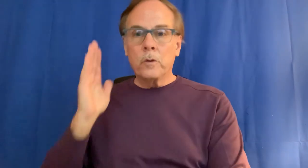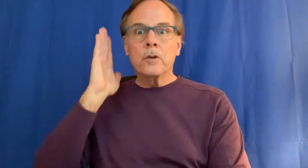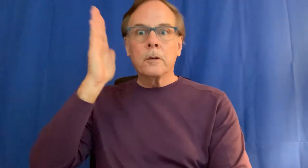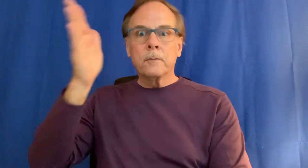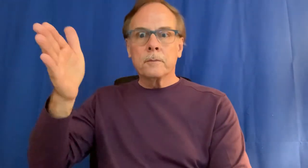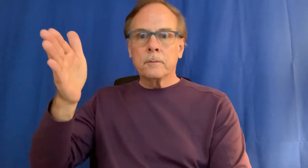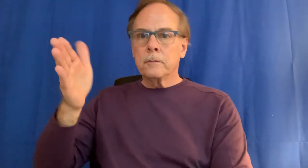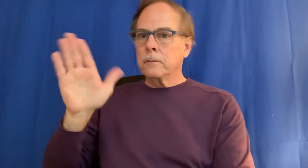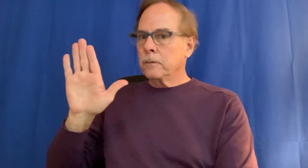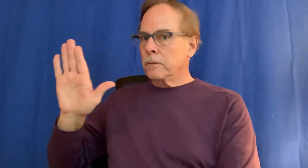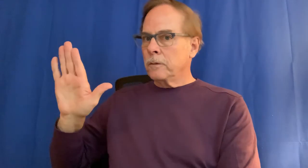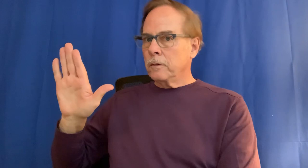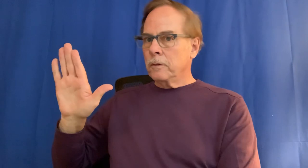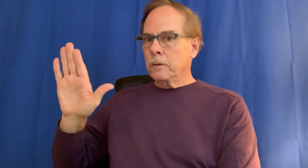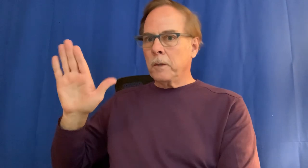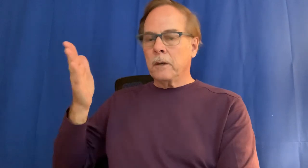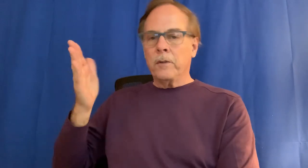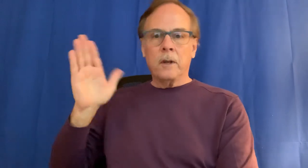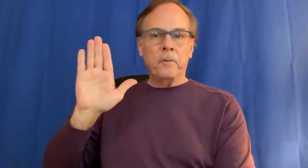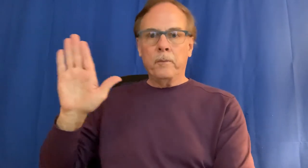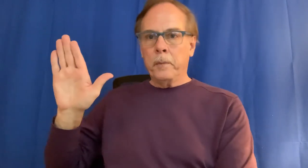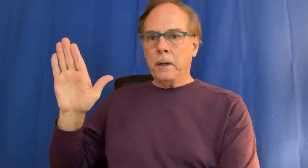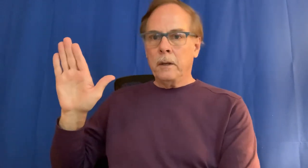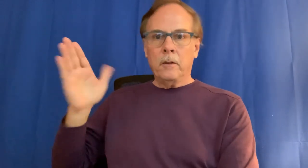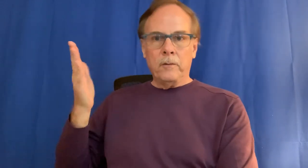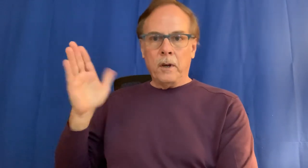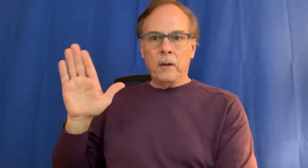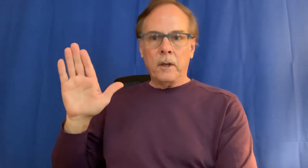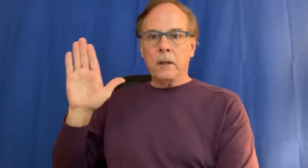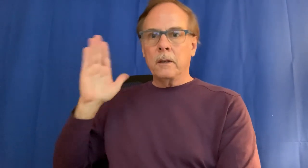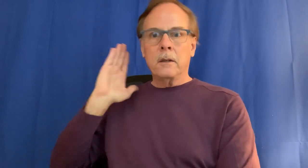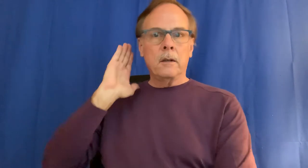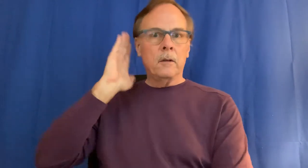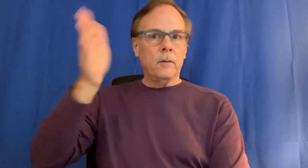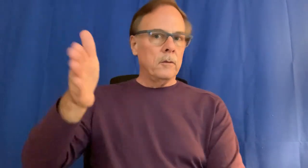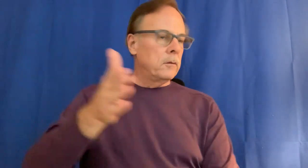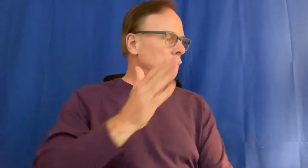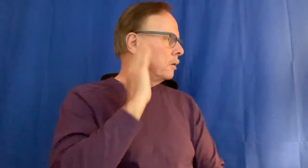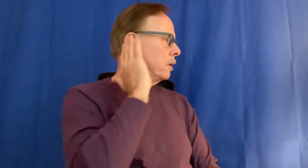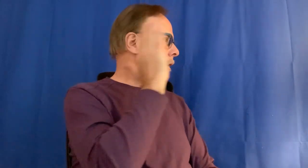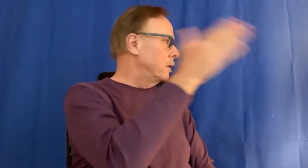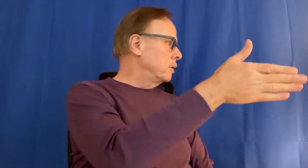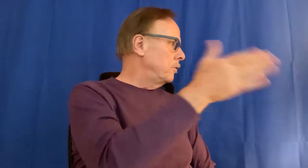Future, your modified B, five hand, like this,